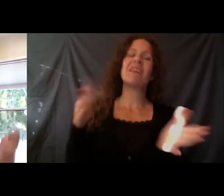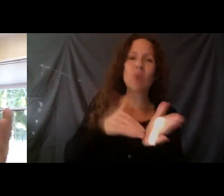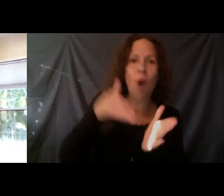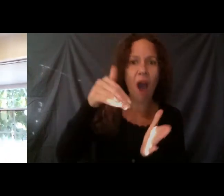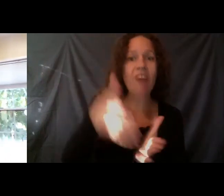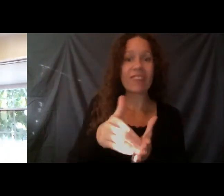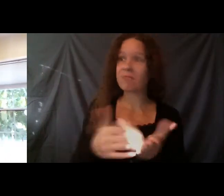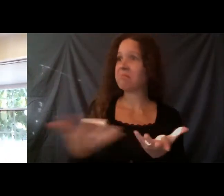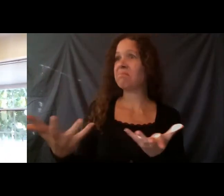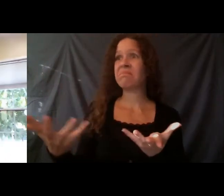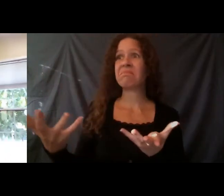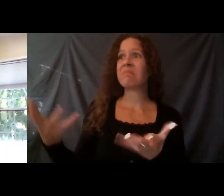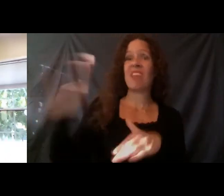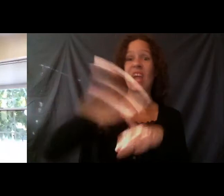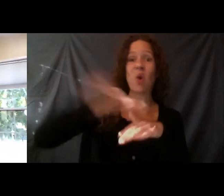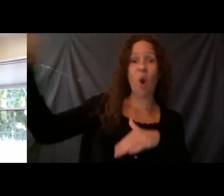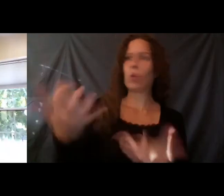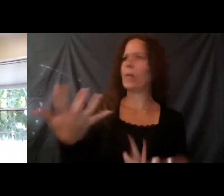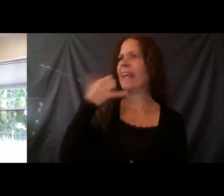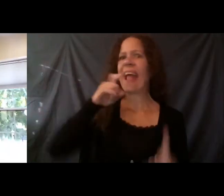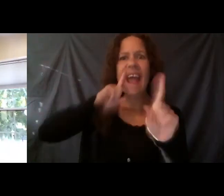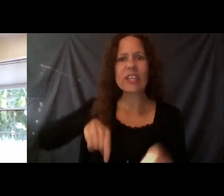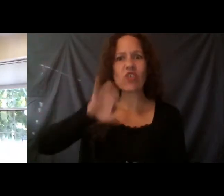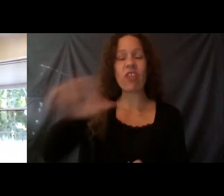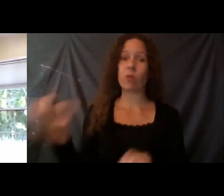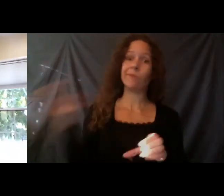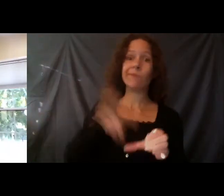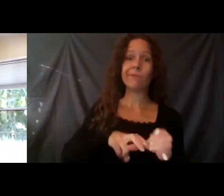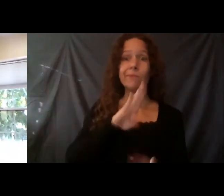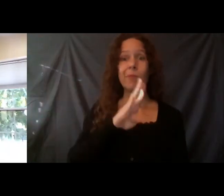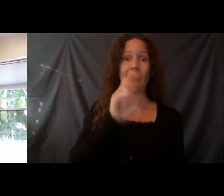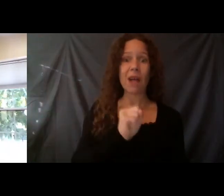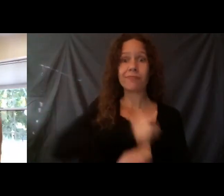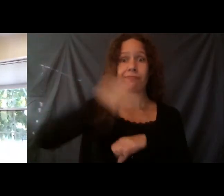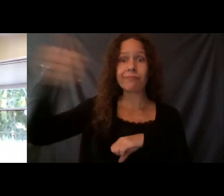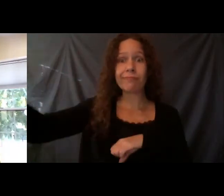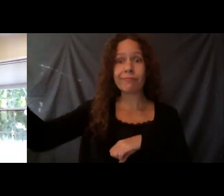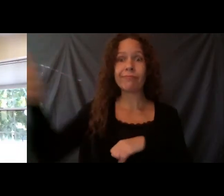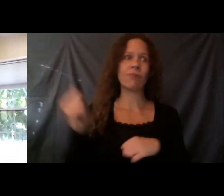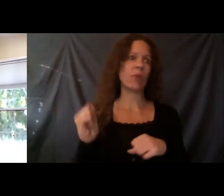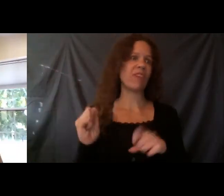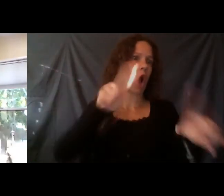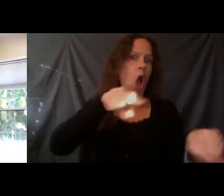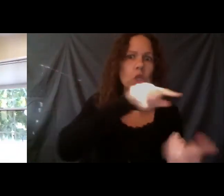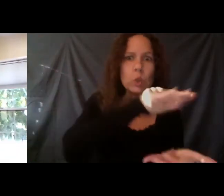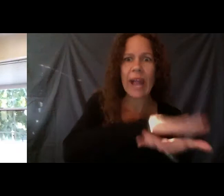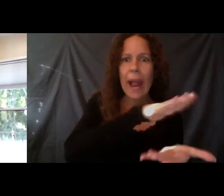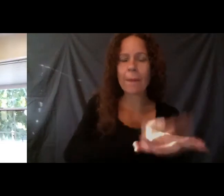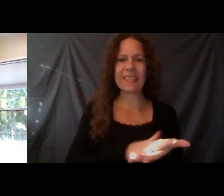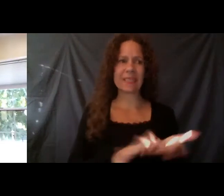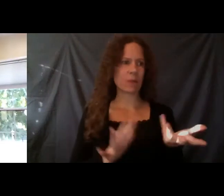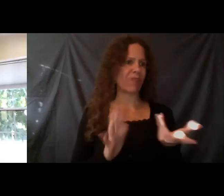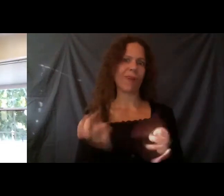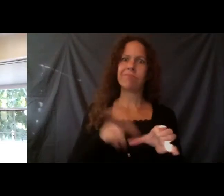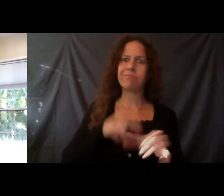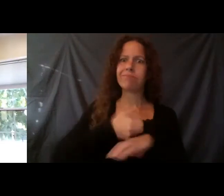call. We've got on buses, we've gone to canvas, we make calls. We've got on buses to go picket and march and raise money for those